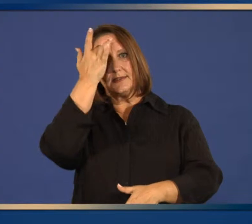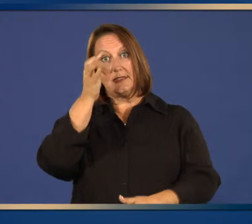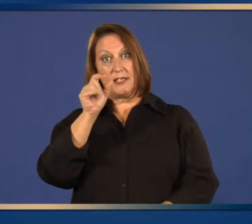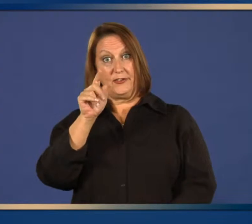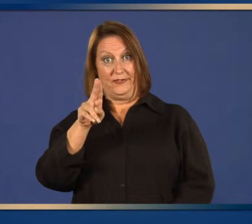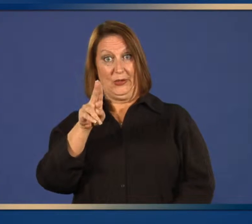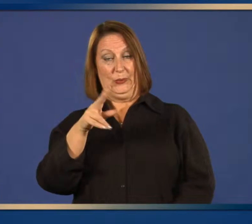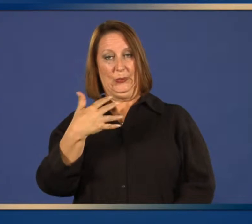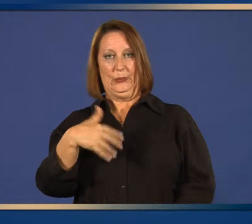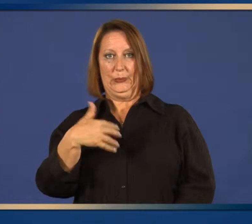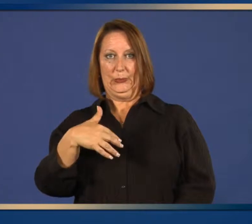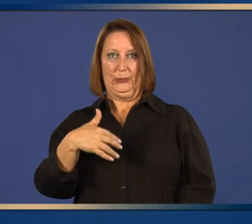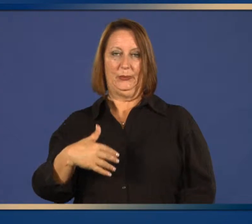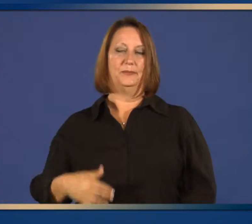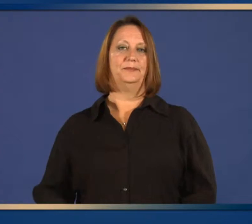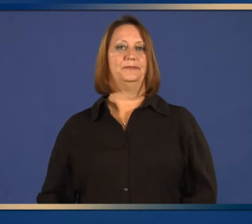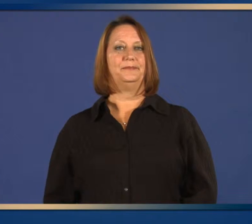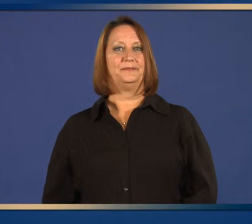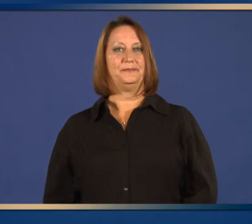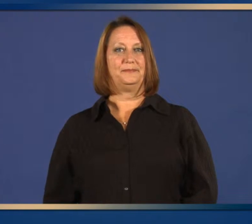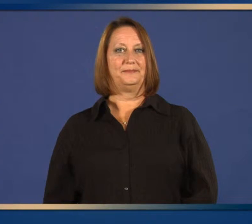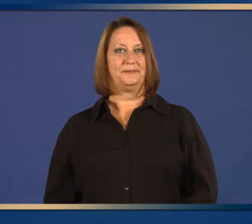vaccination.